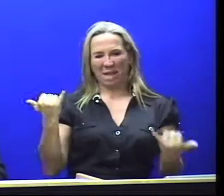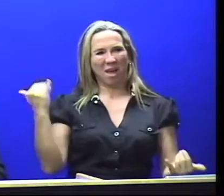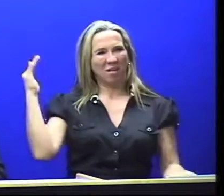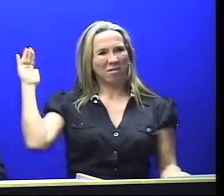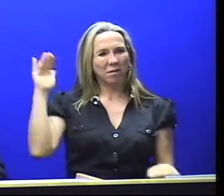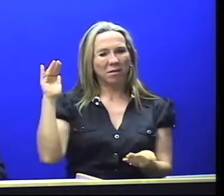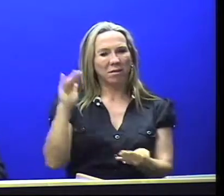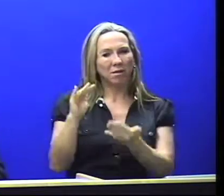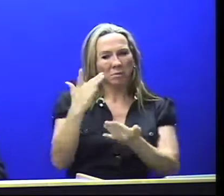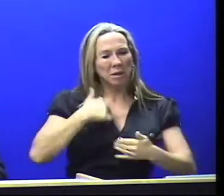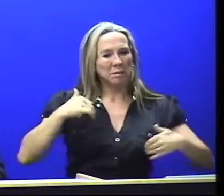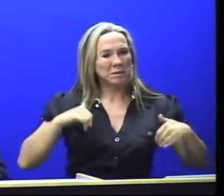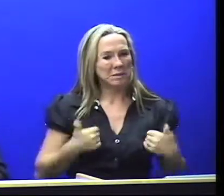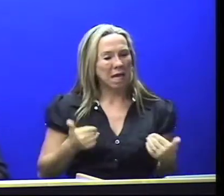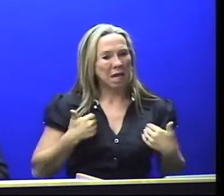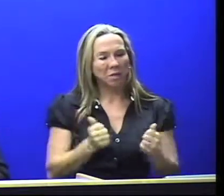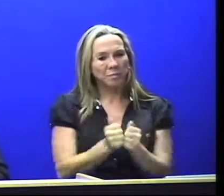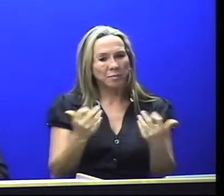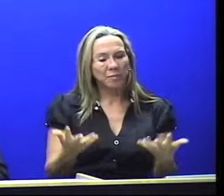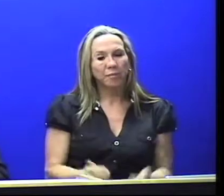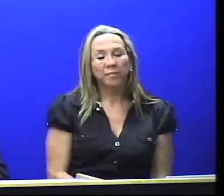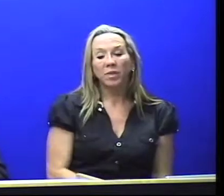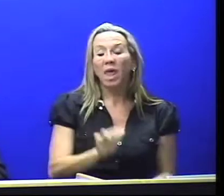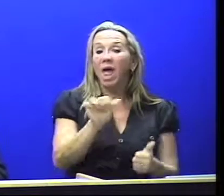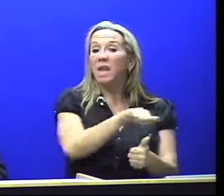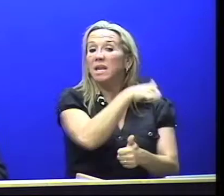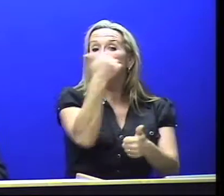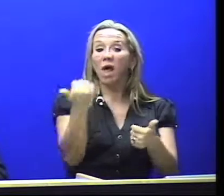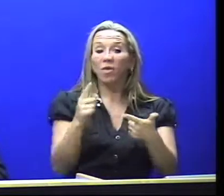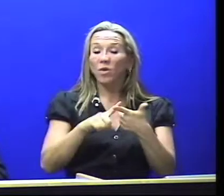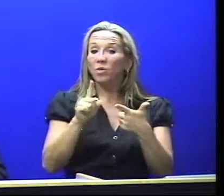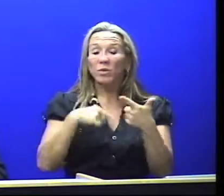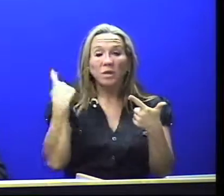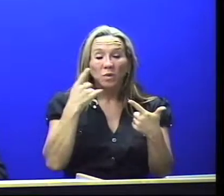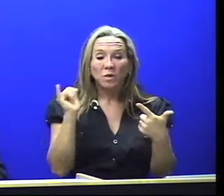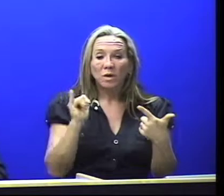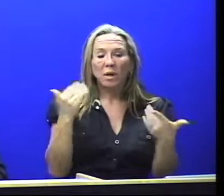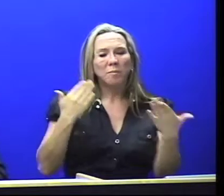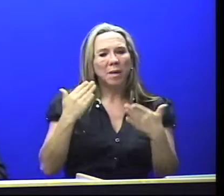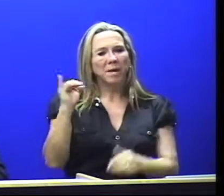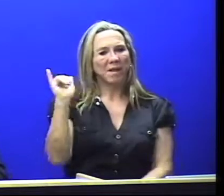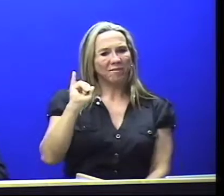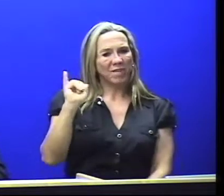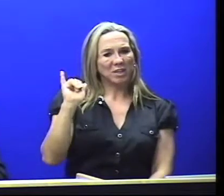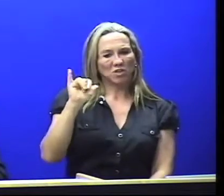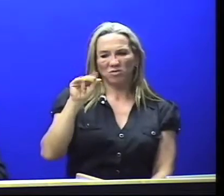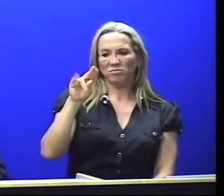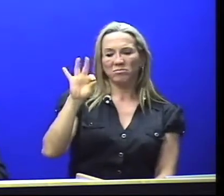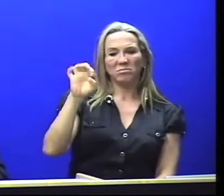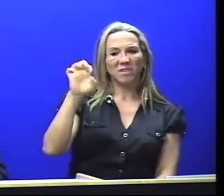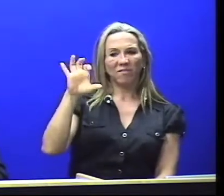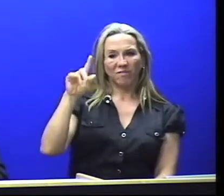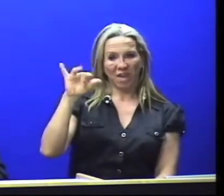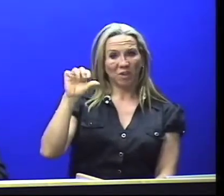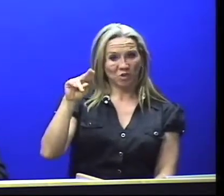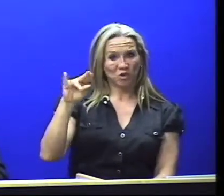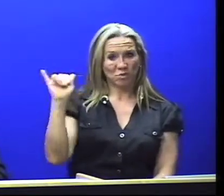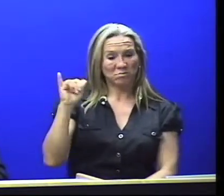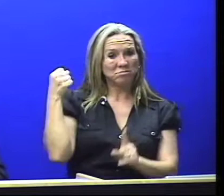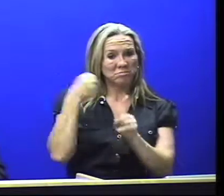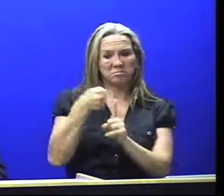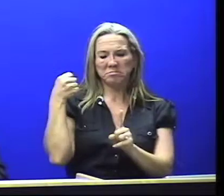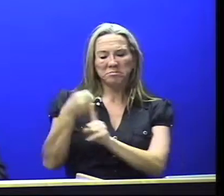Another sign that can happen, a symptom, is infections. Infections